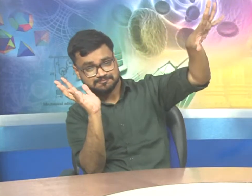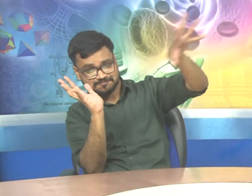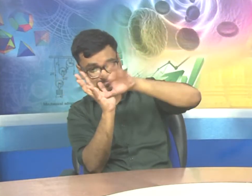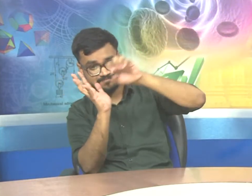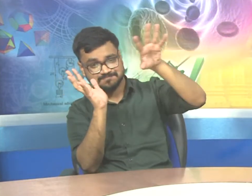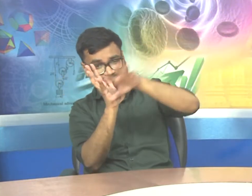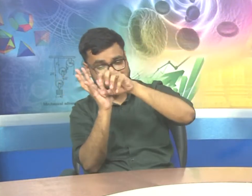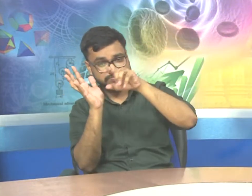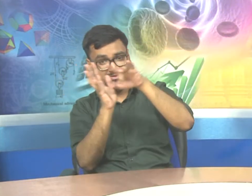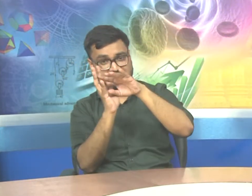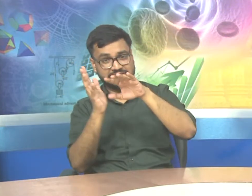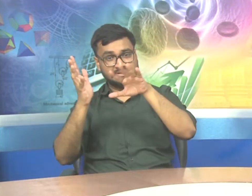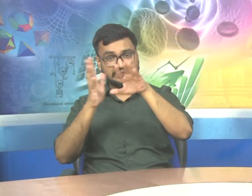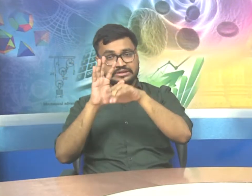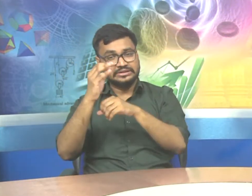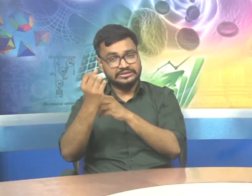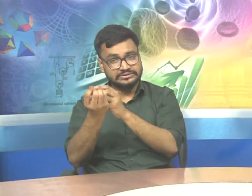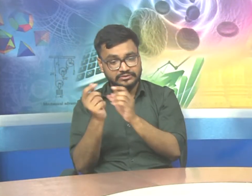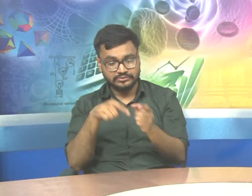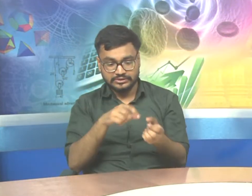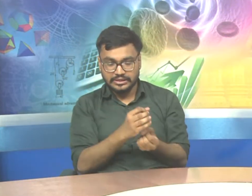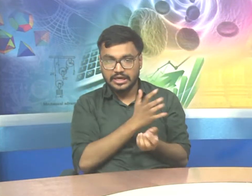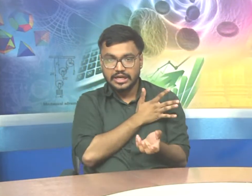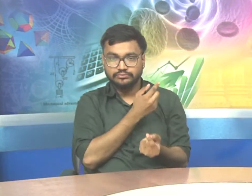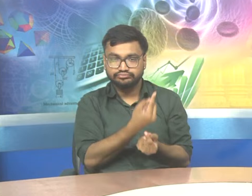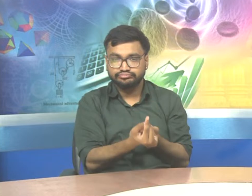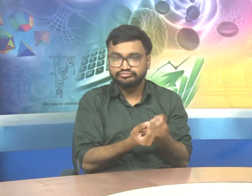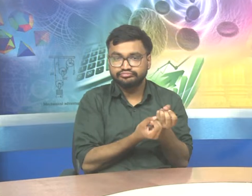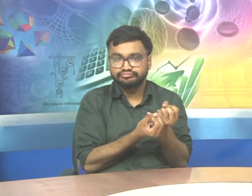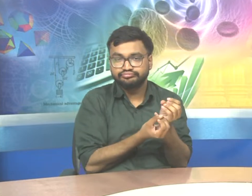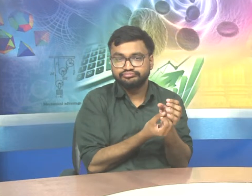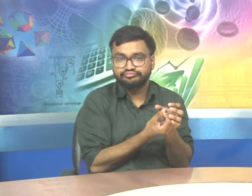such as heat and electrical energy.